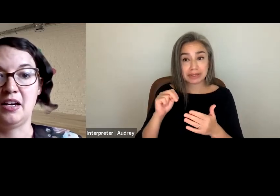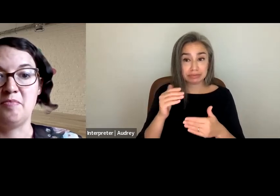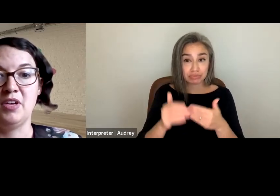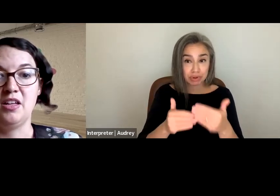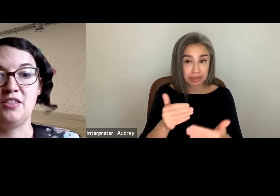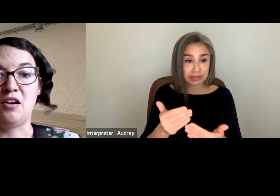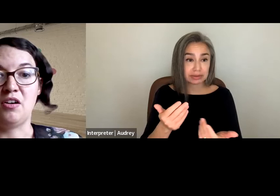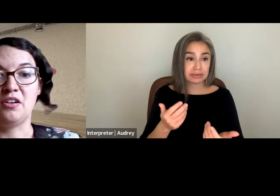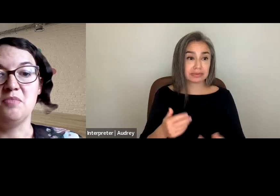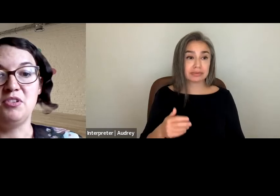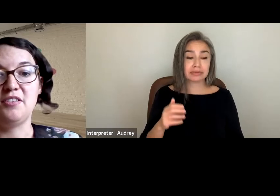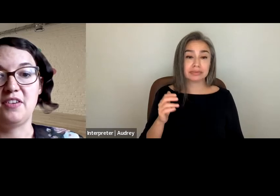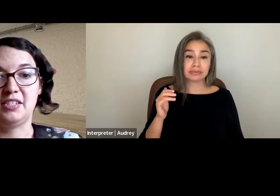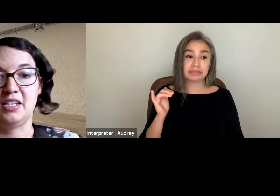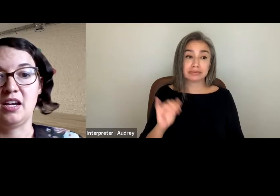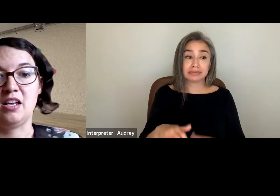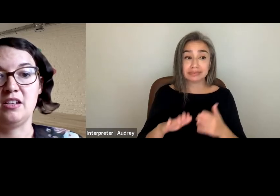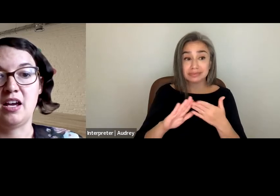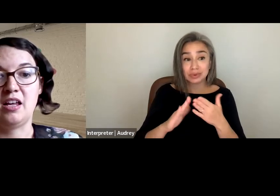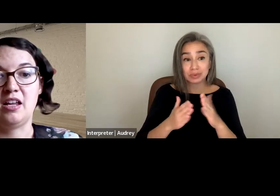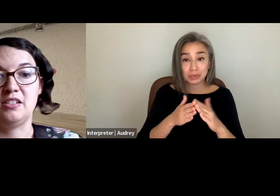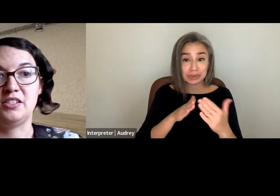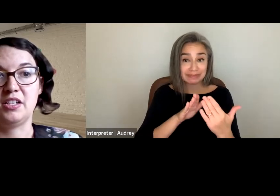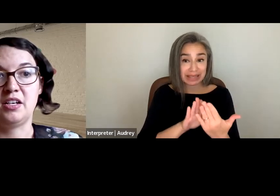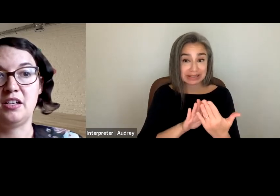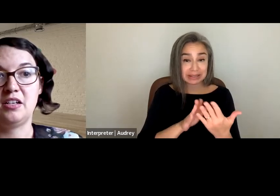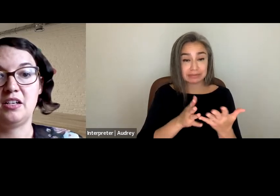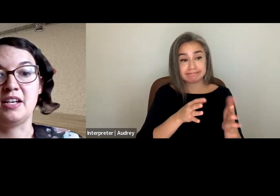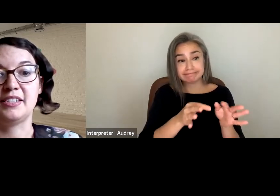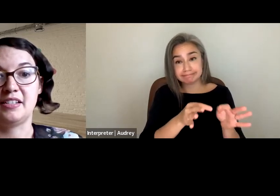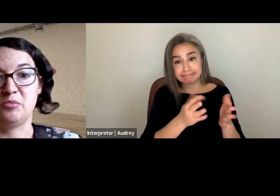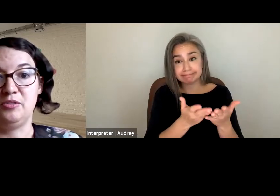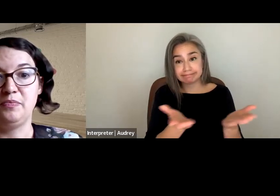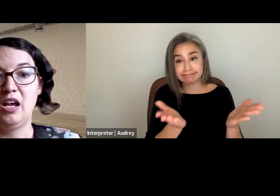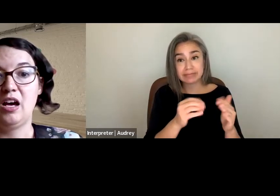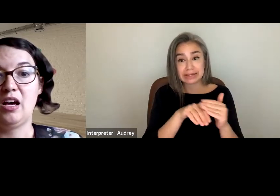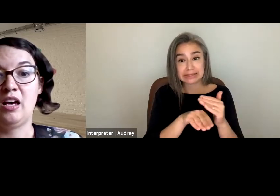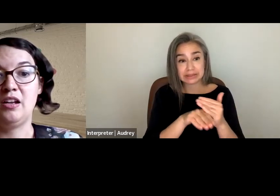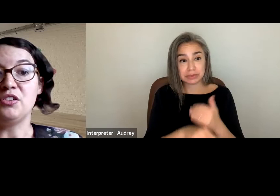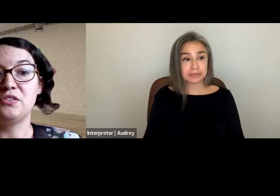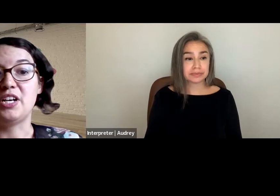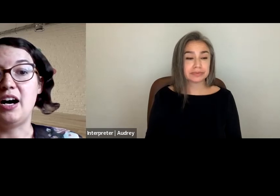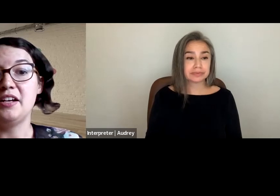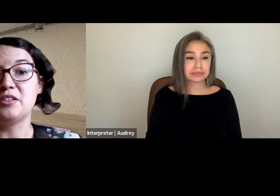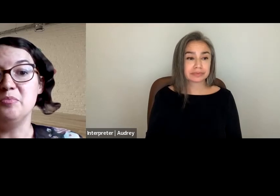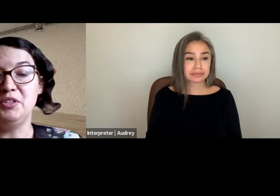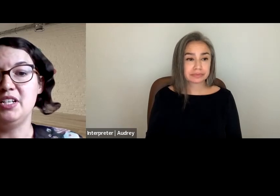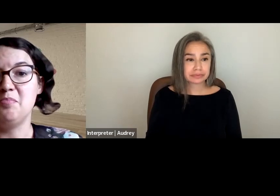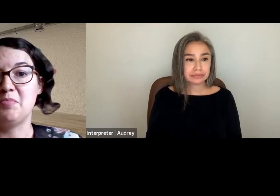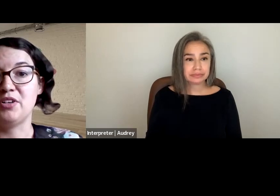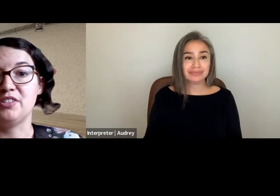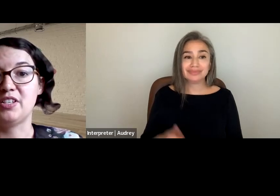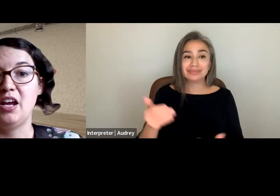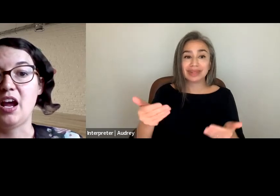processes that are community facing and accessible. And also to hire